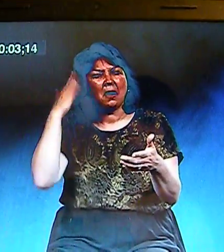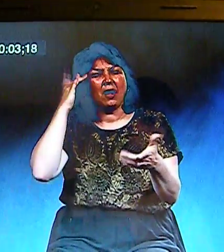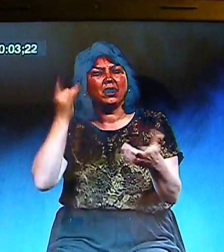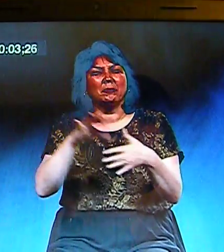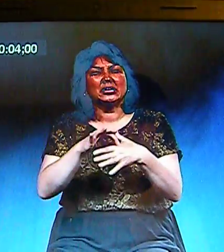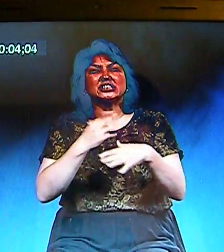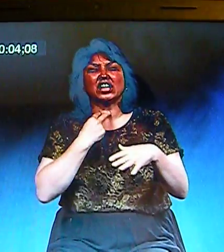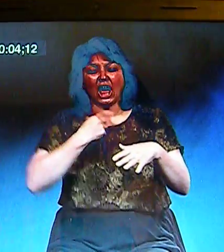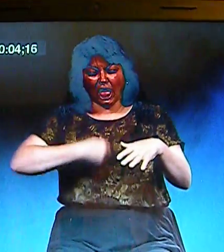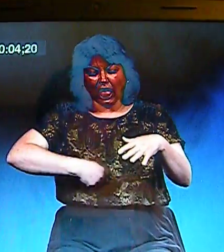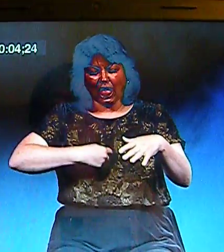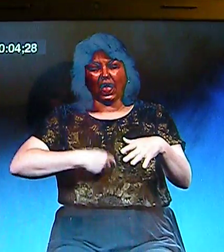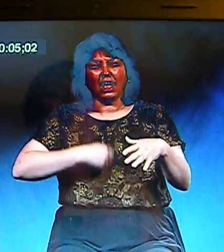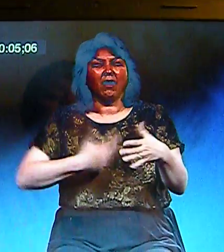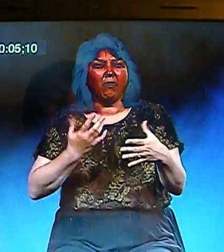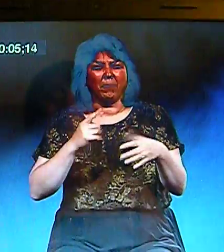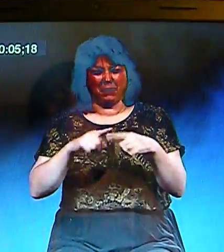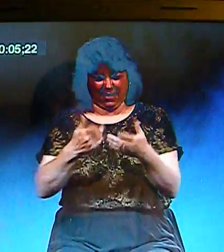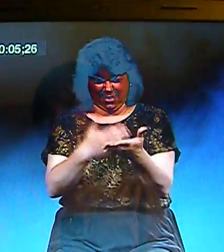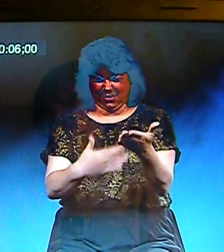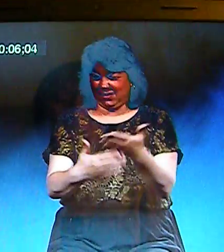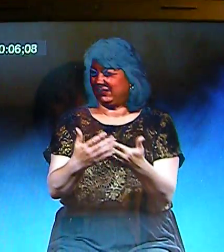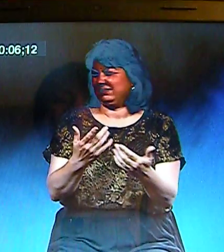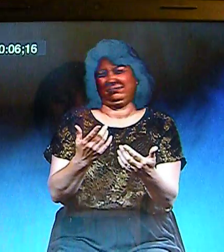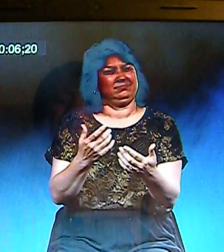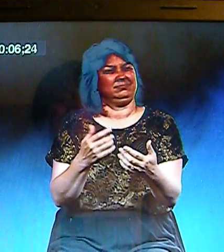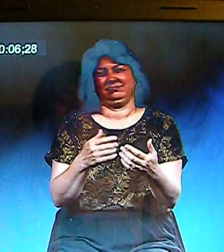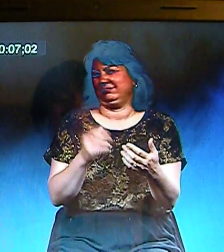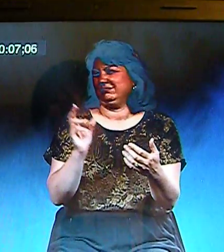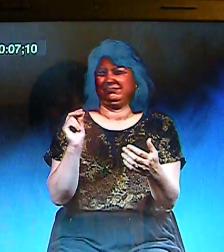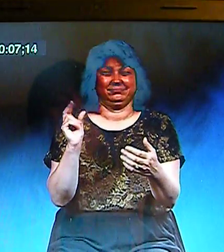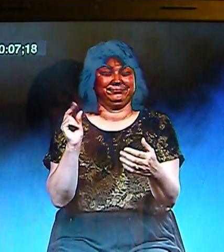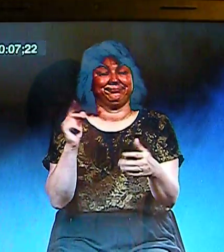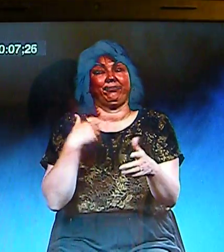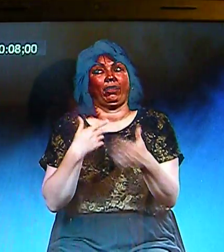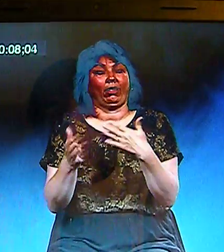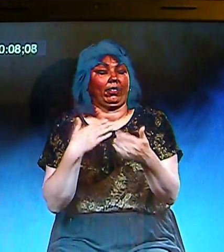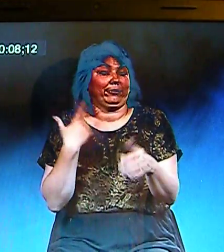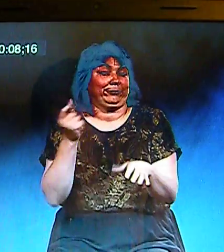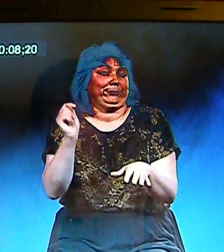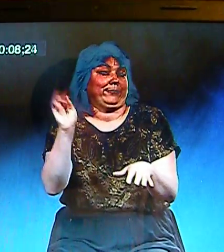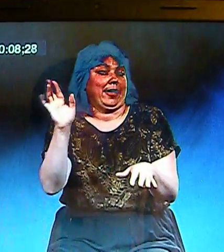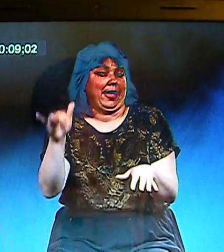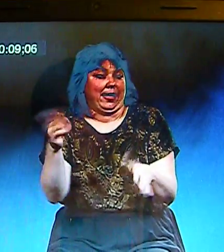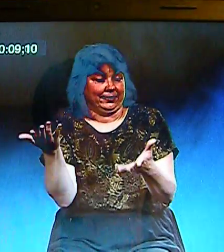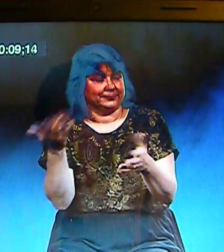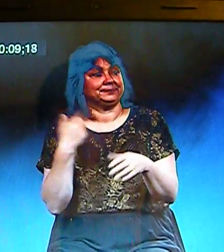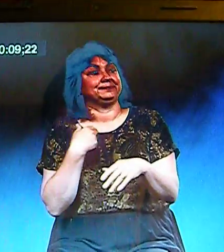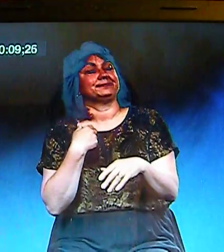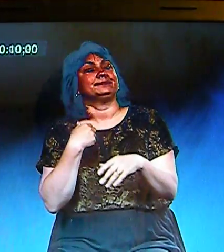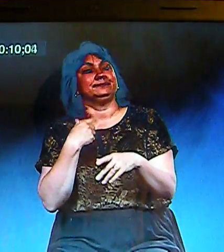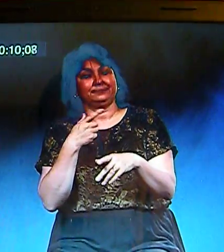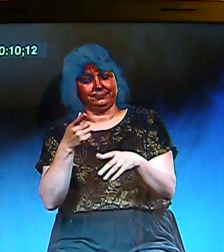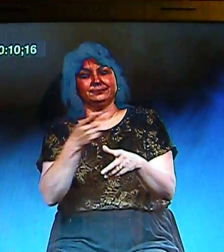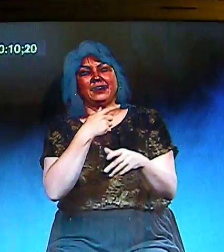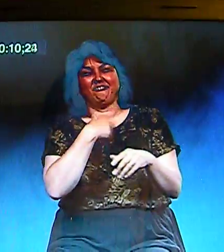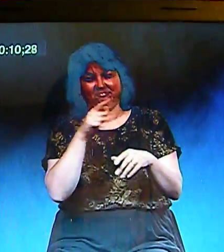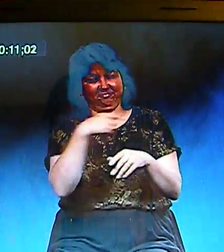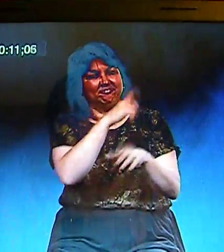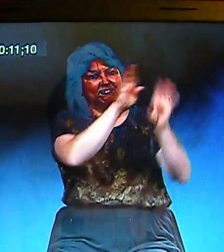I thought, what? You're crazy. So I was like, you gotta be making that up. And they said, no, try it. So I was